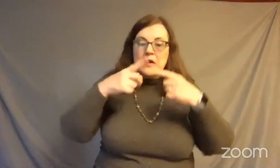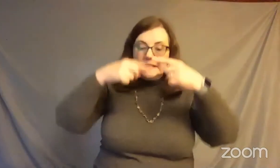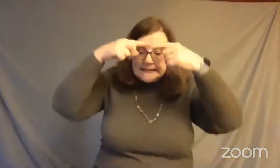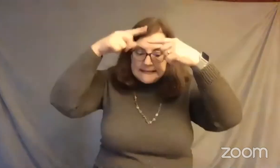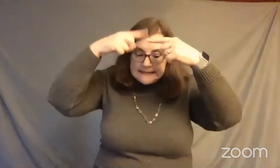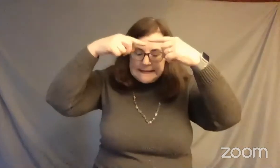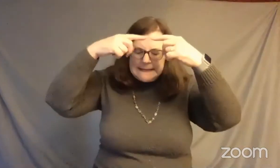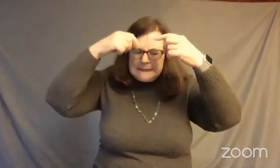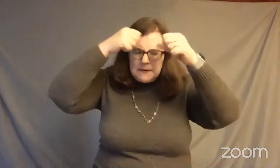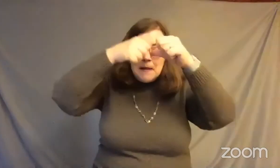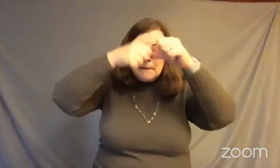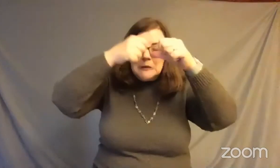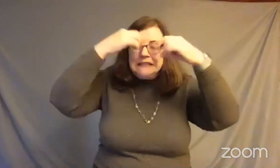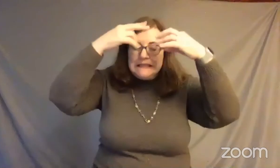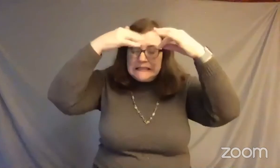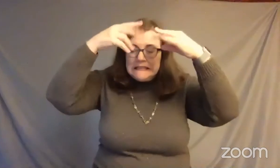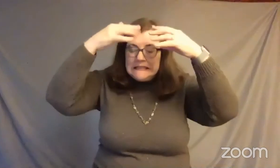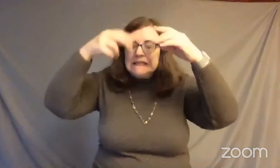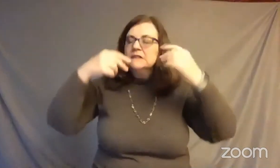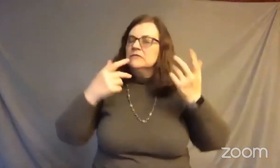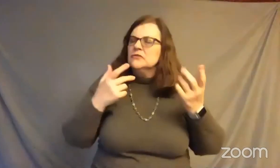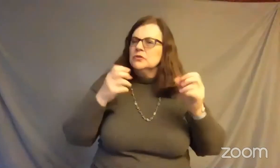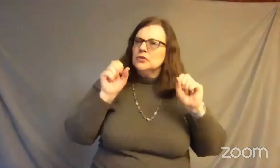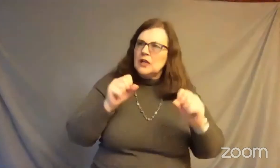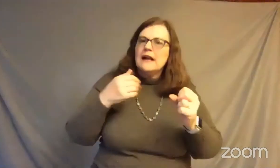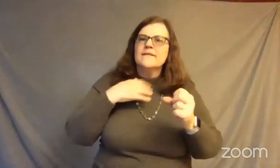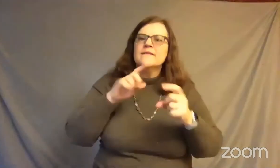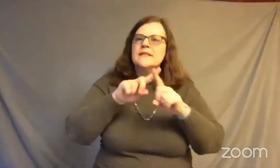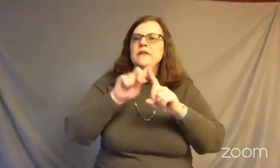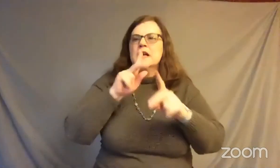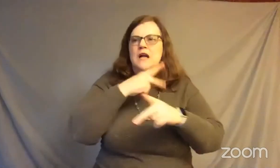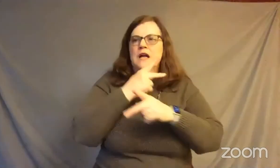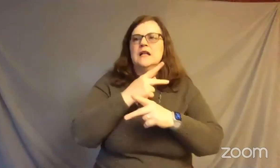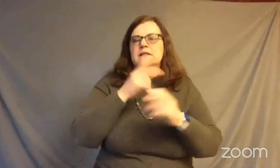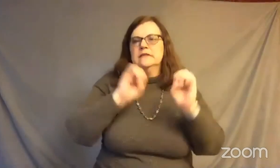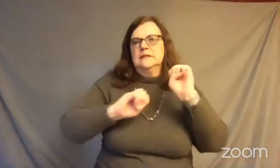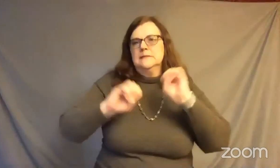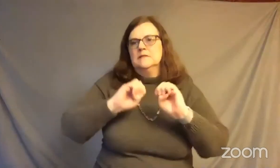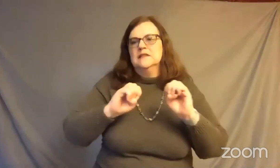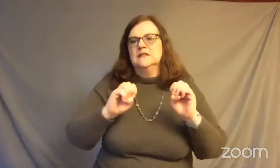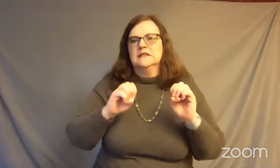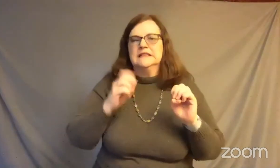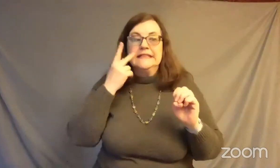what effort is required in sentences that are doubled versus sentences that aren't.